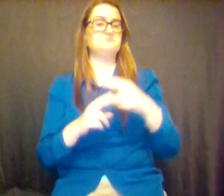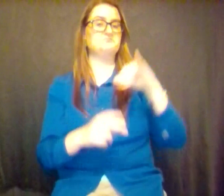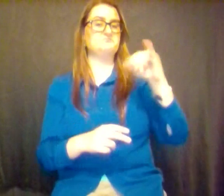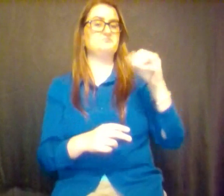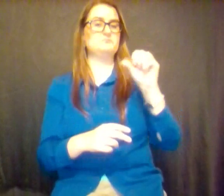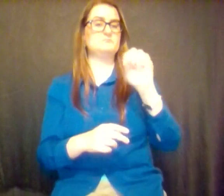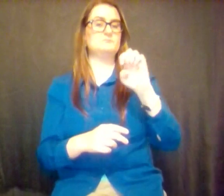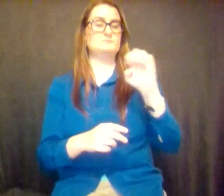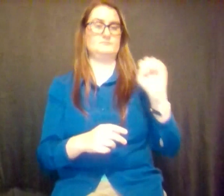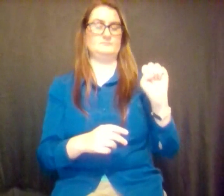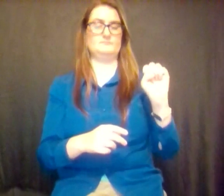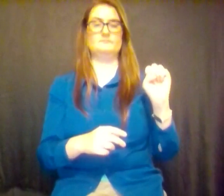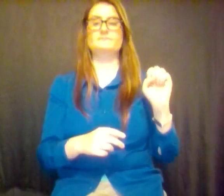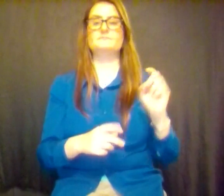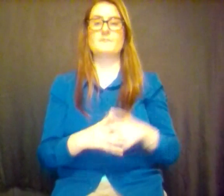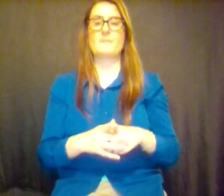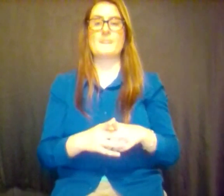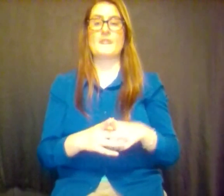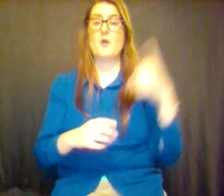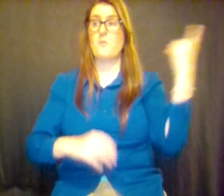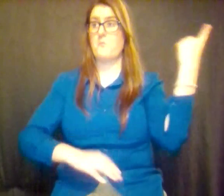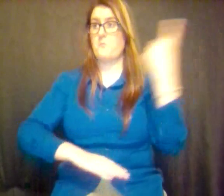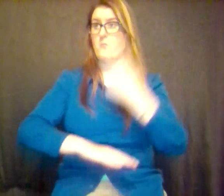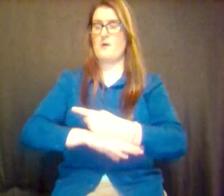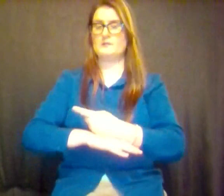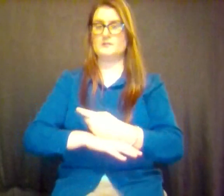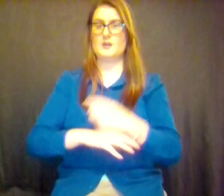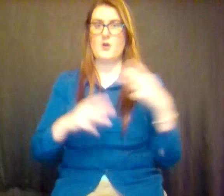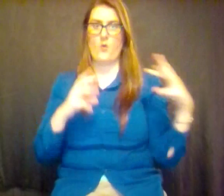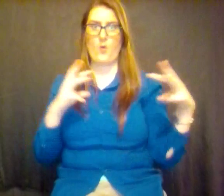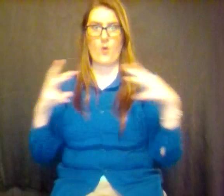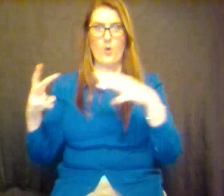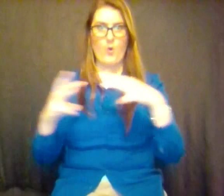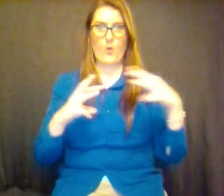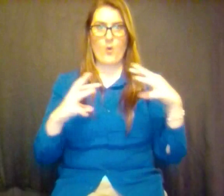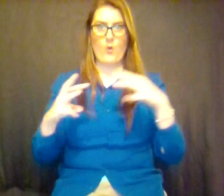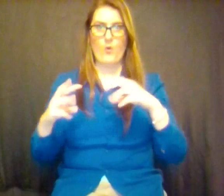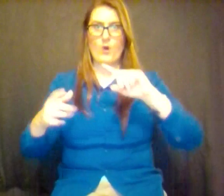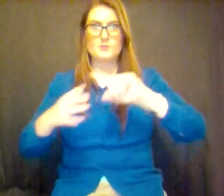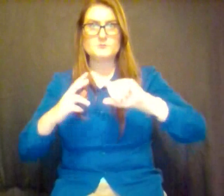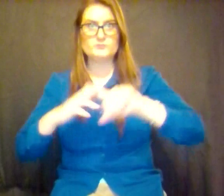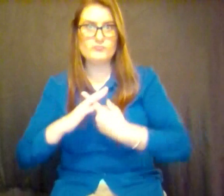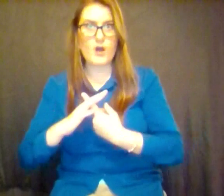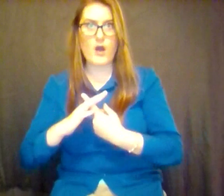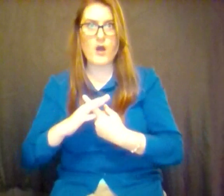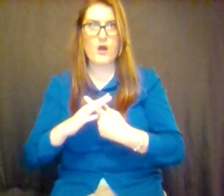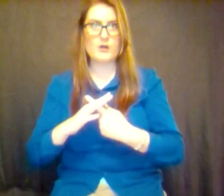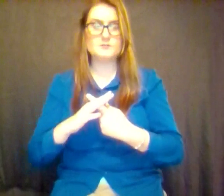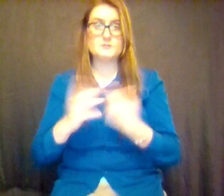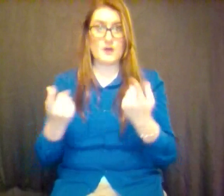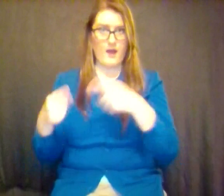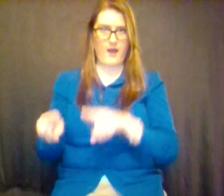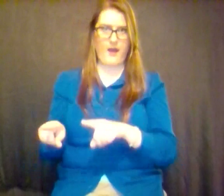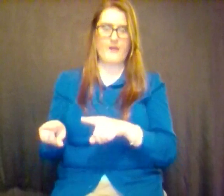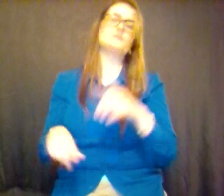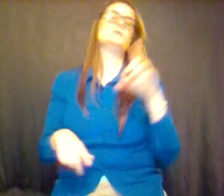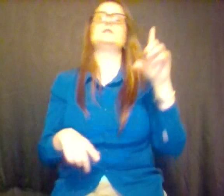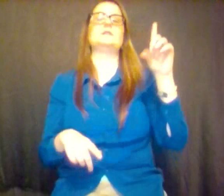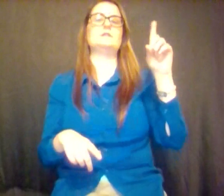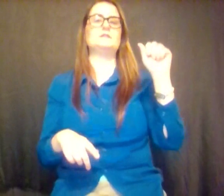some people from another land picked a fight for the king of Israel. So David's 1, 2, 3, 4, 5, 6, 7 big brothers went off to